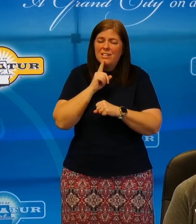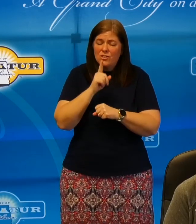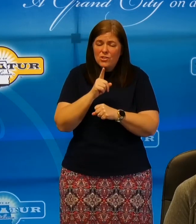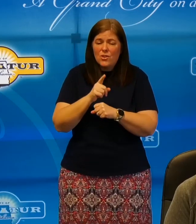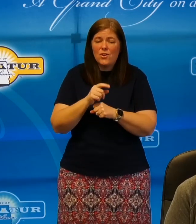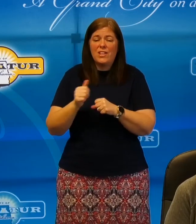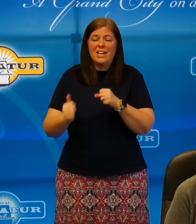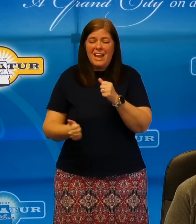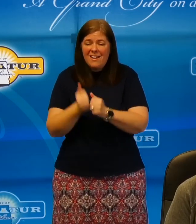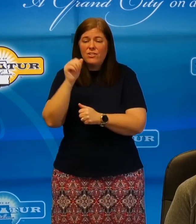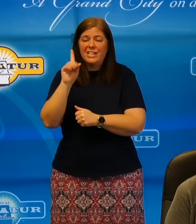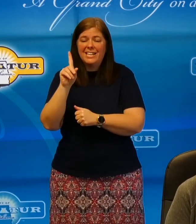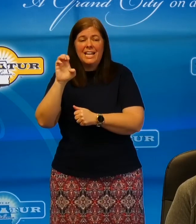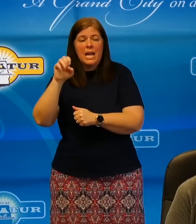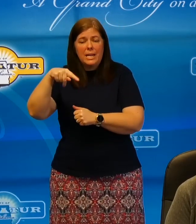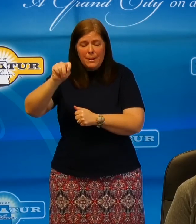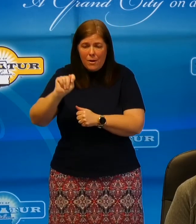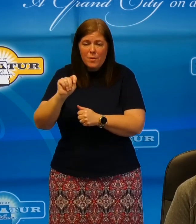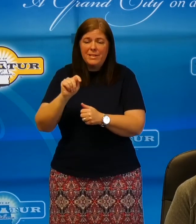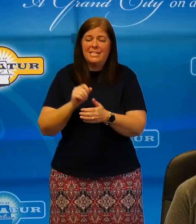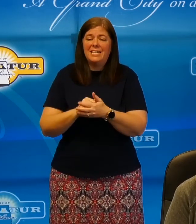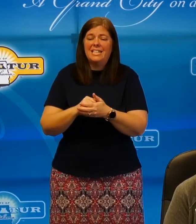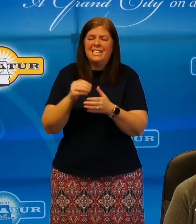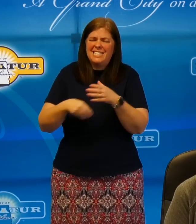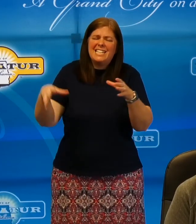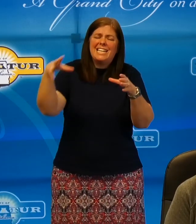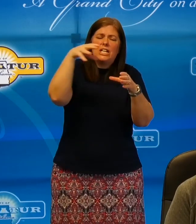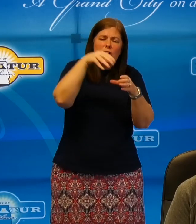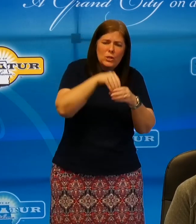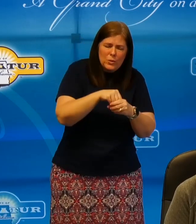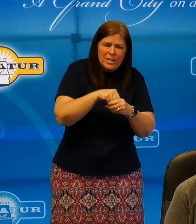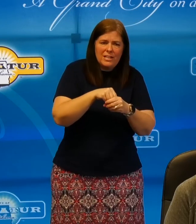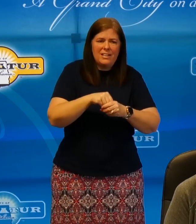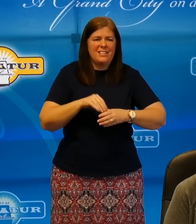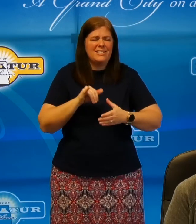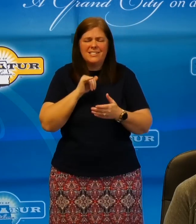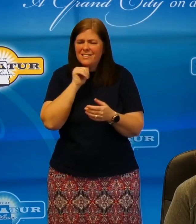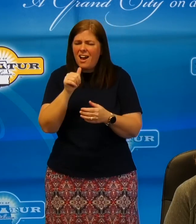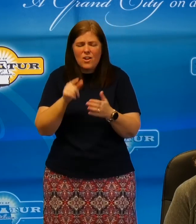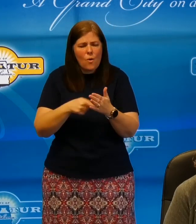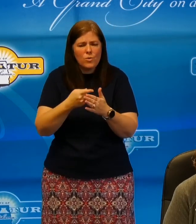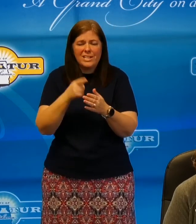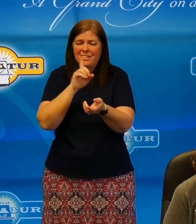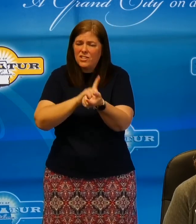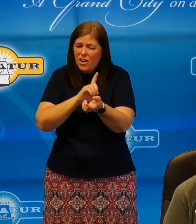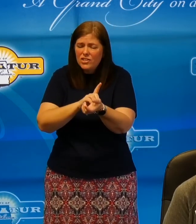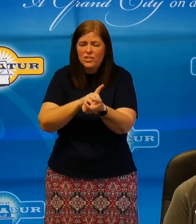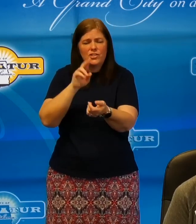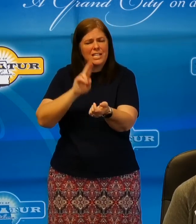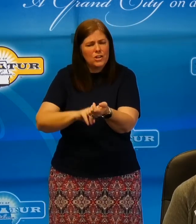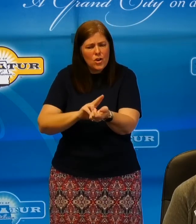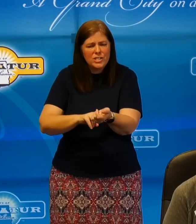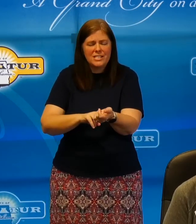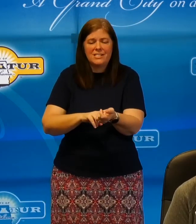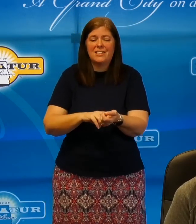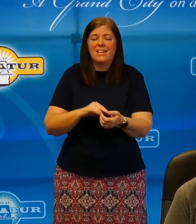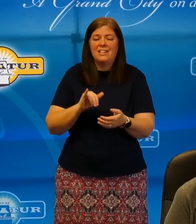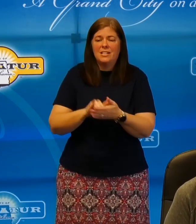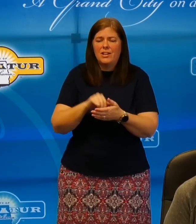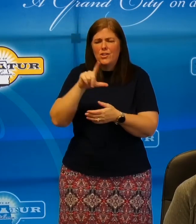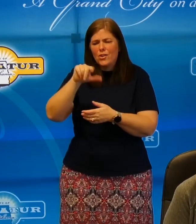every department is included. You know, this is not just about physicians and nurses. This is about your